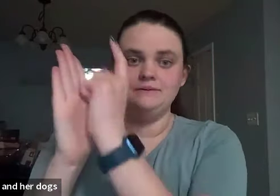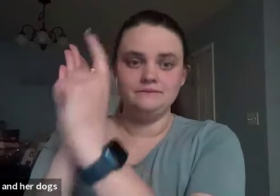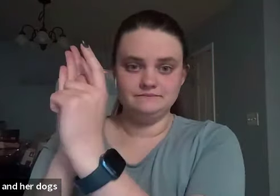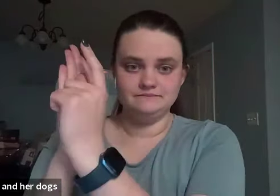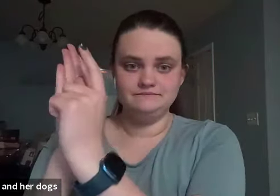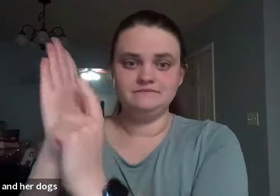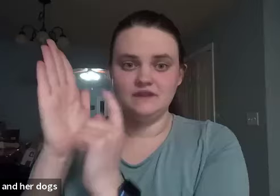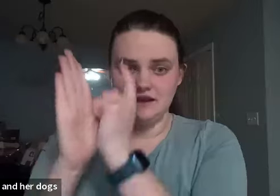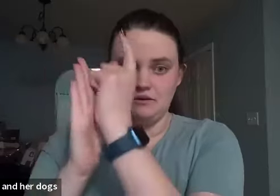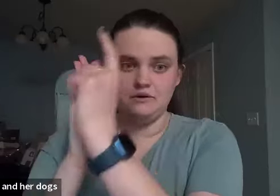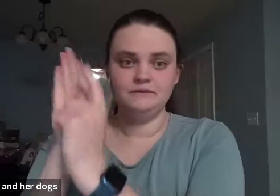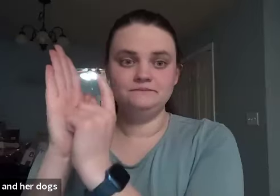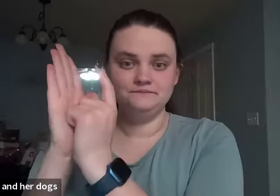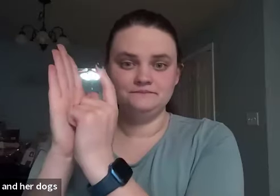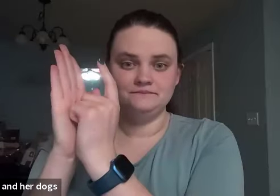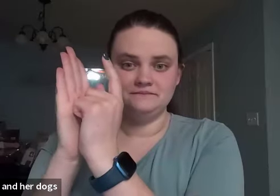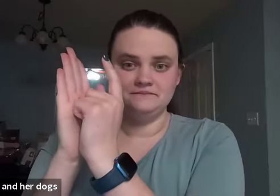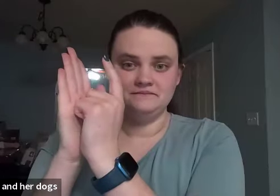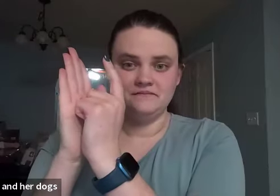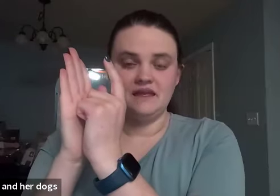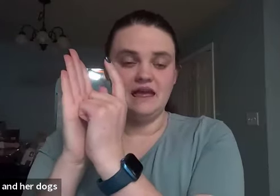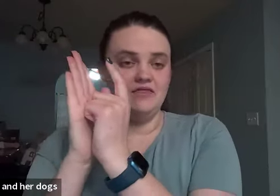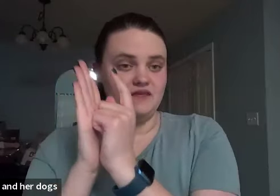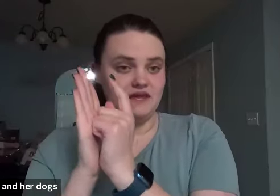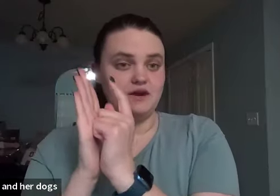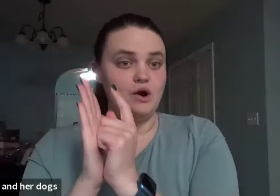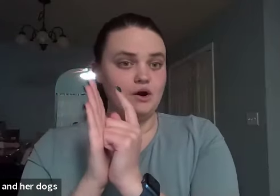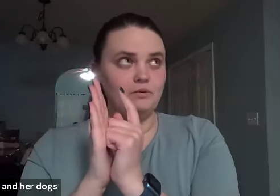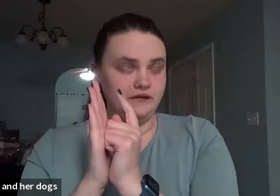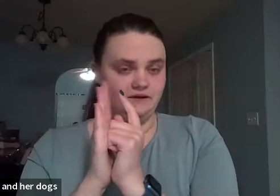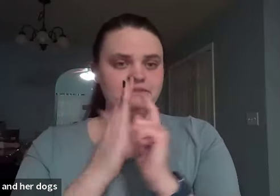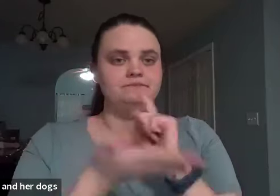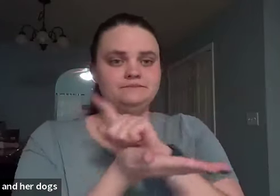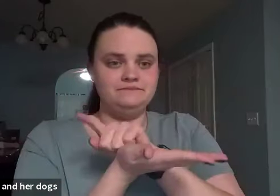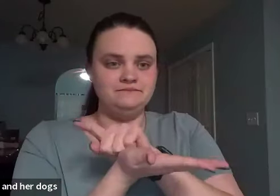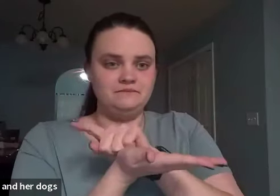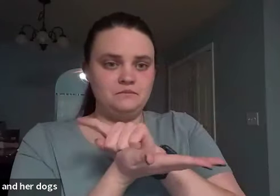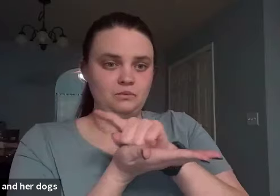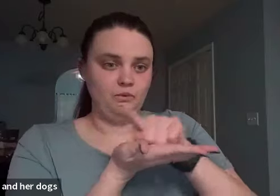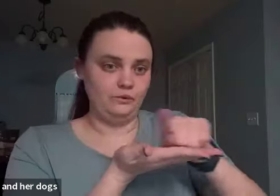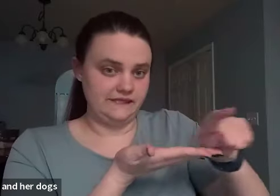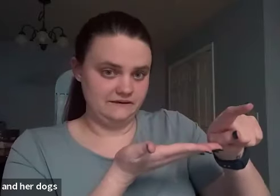hour, hour. And then our week,